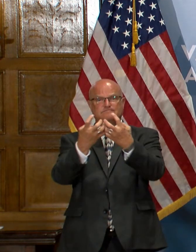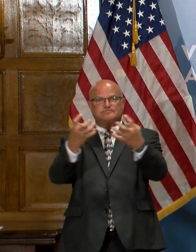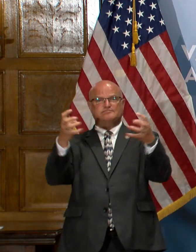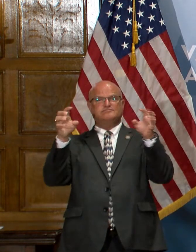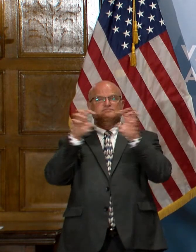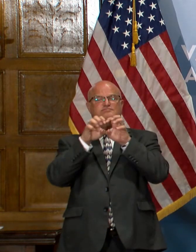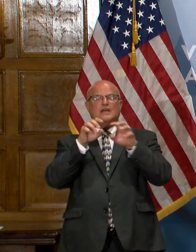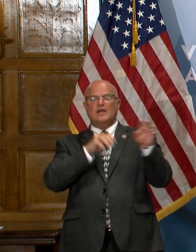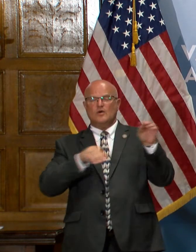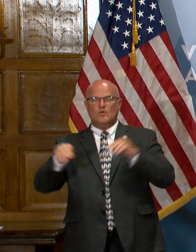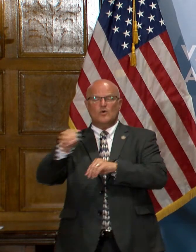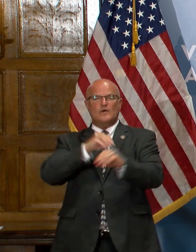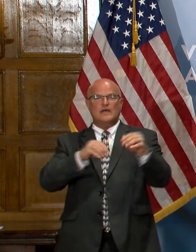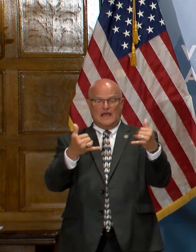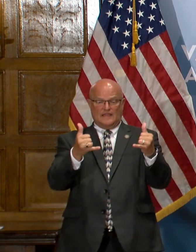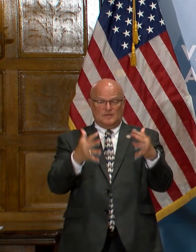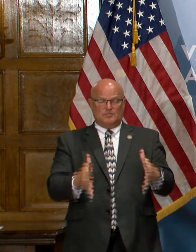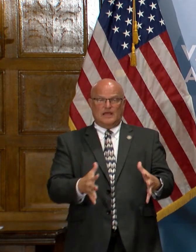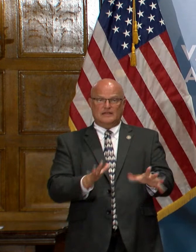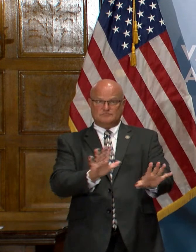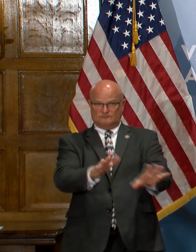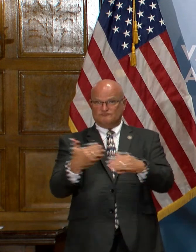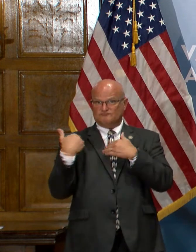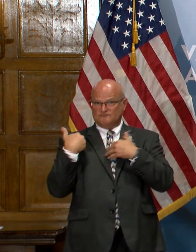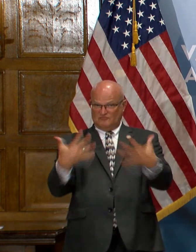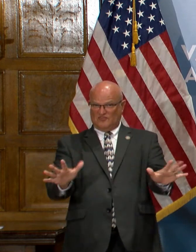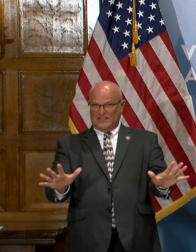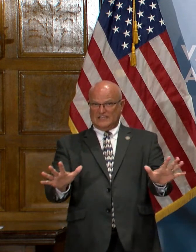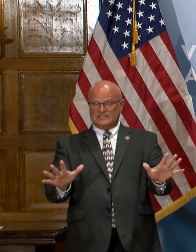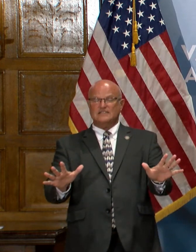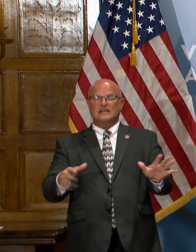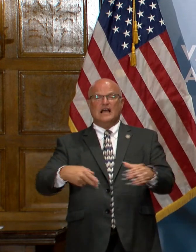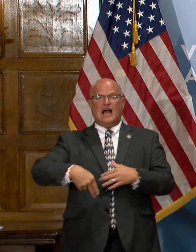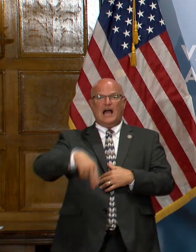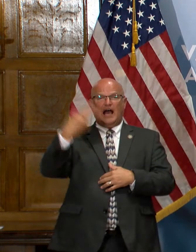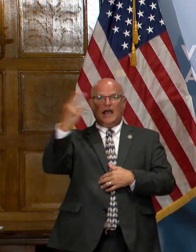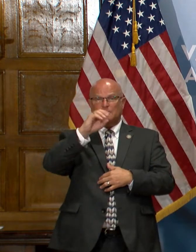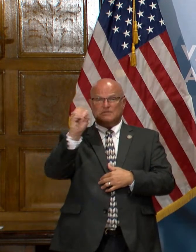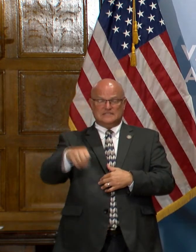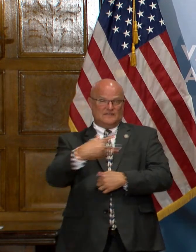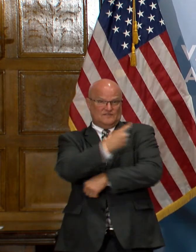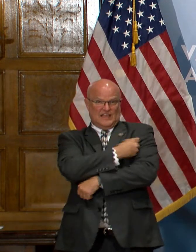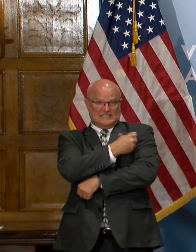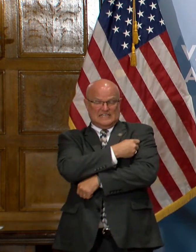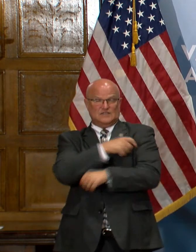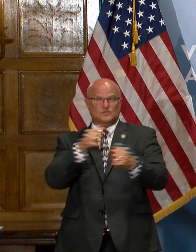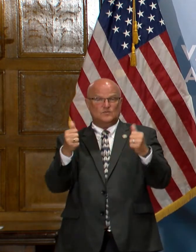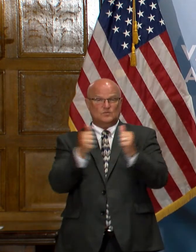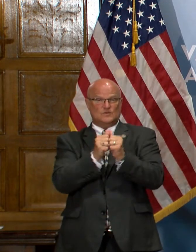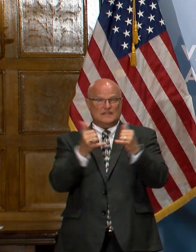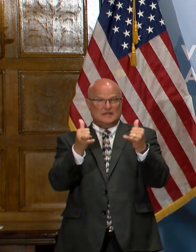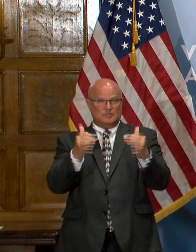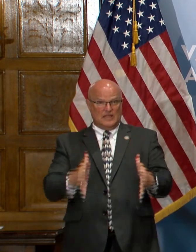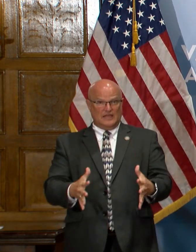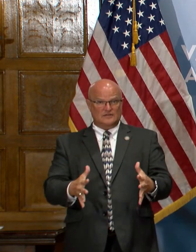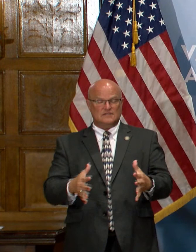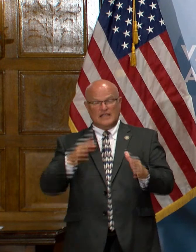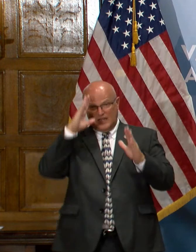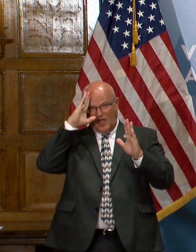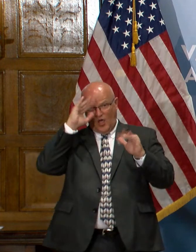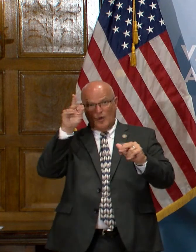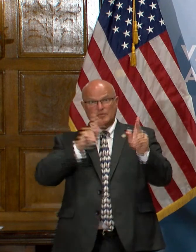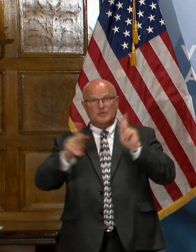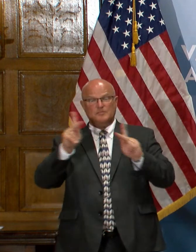move about. The players have done their job, a high percent of vaccination. Let's hope that those in the stands